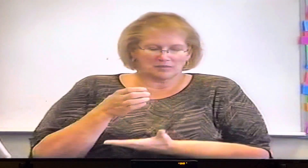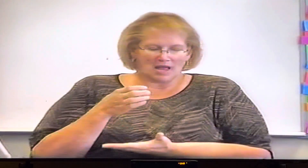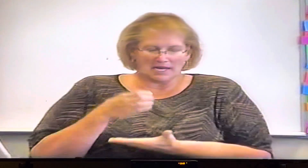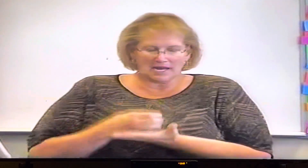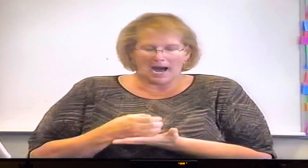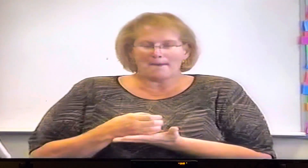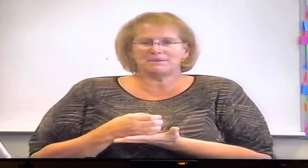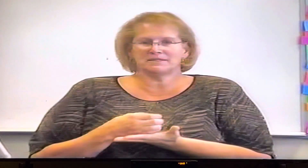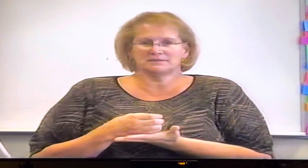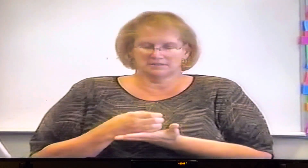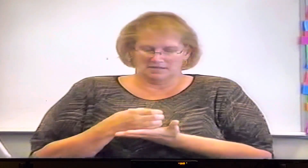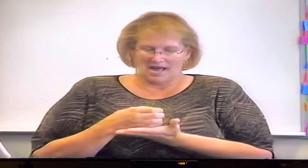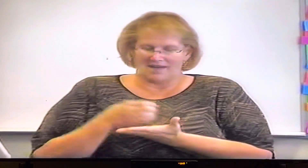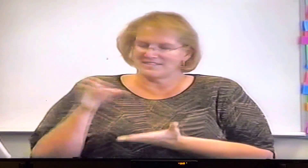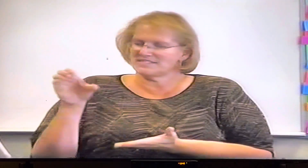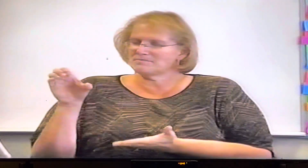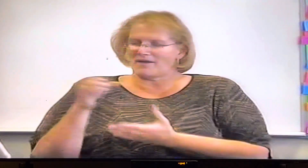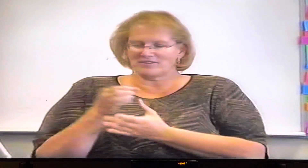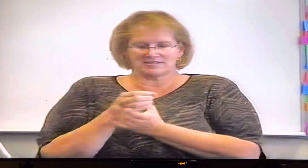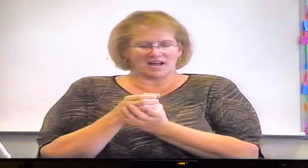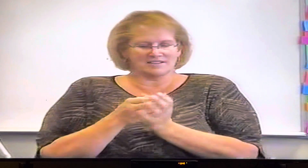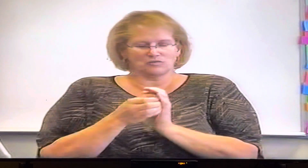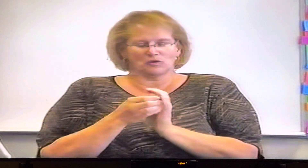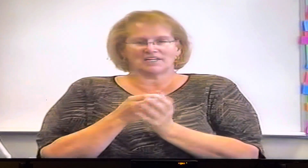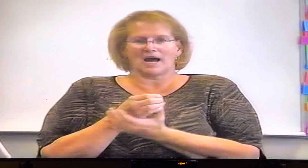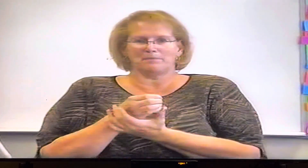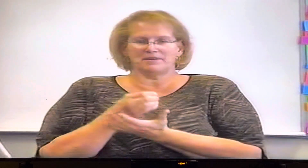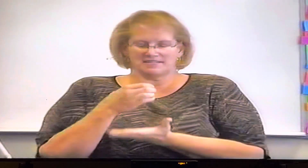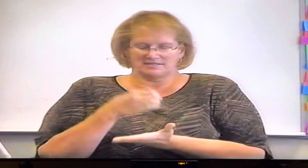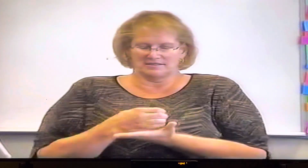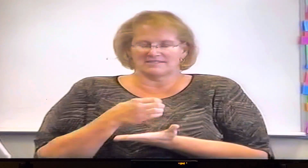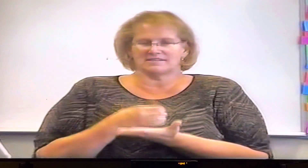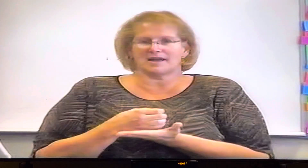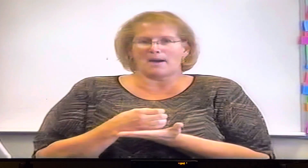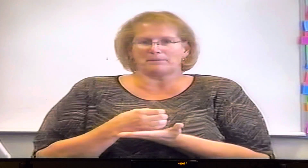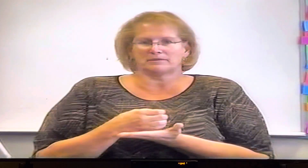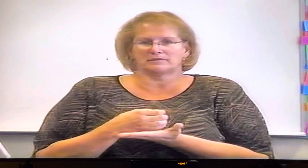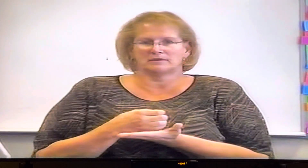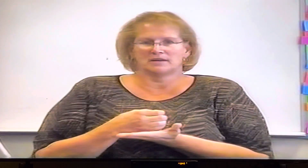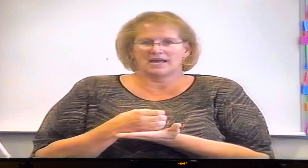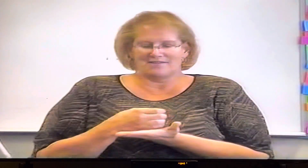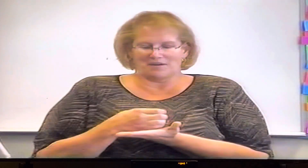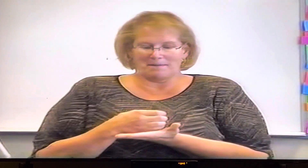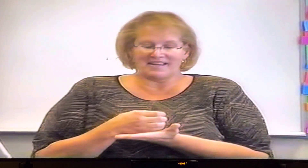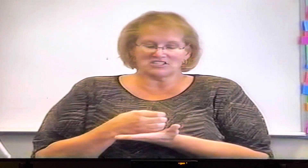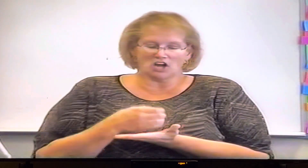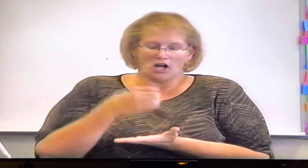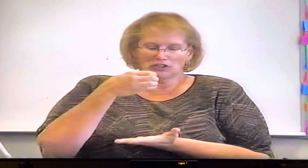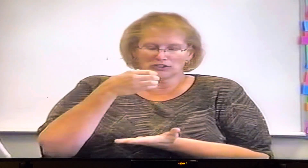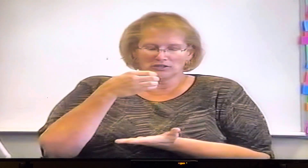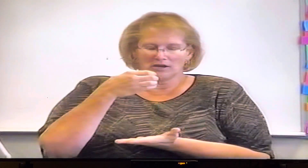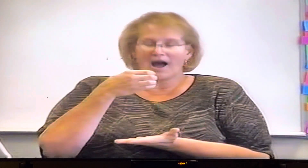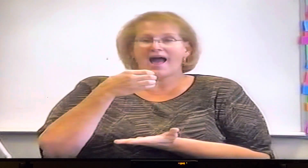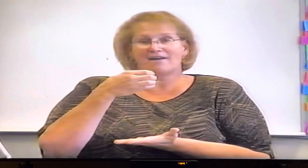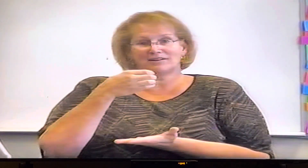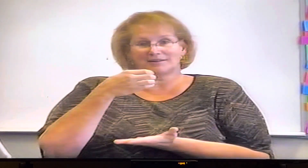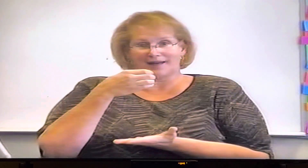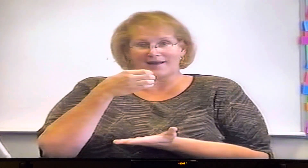A cup, and this is about the size of what a cup is. It's a cup. If I make it taller, I have a glass.